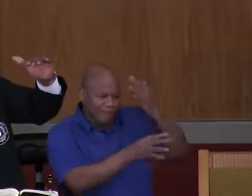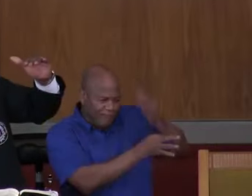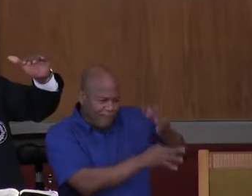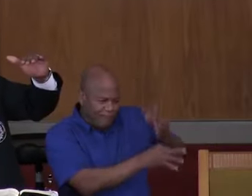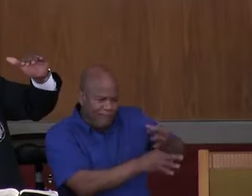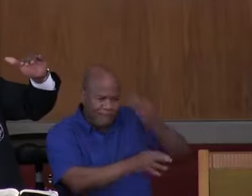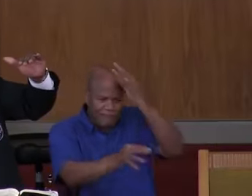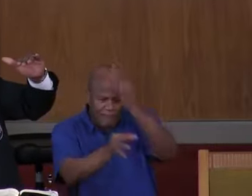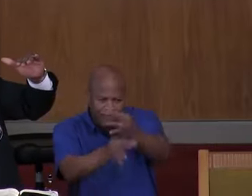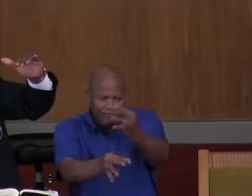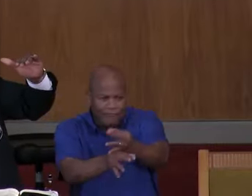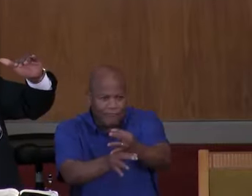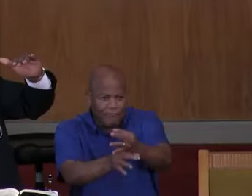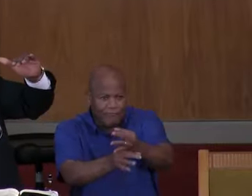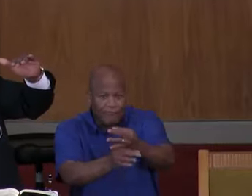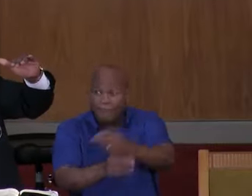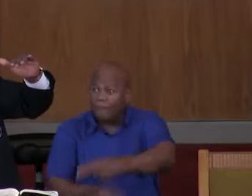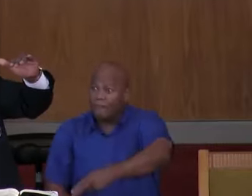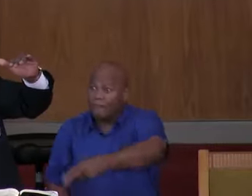high place